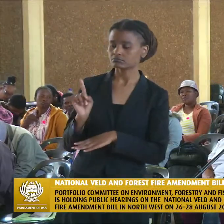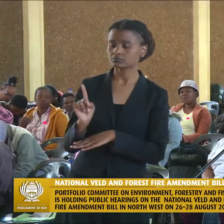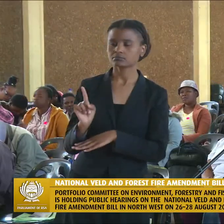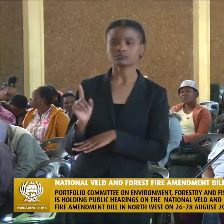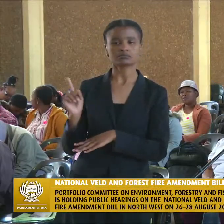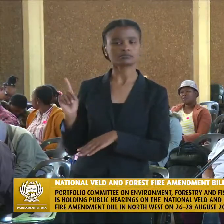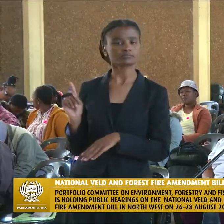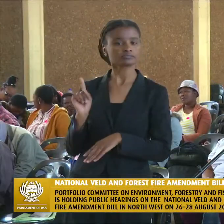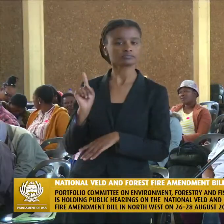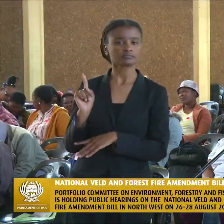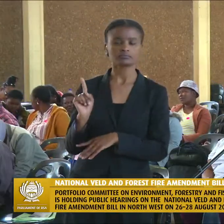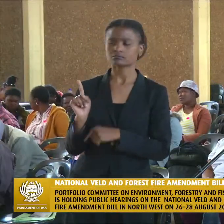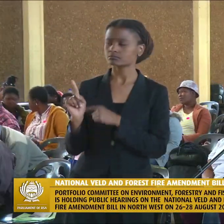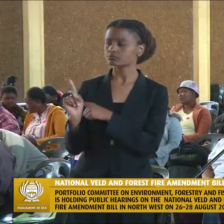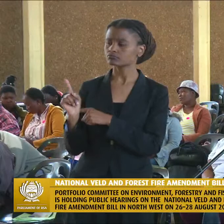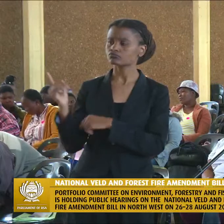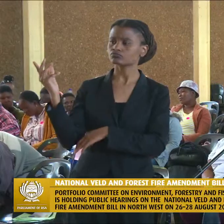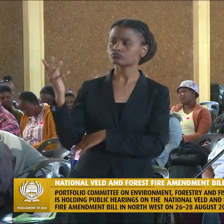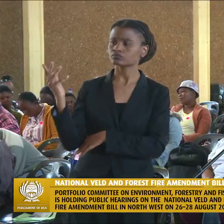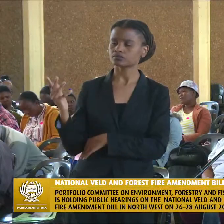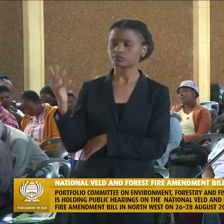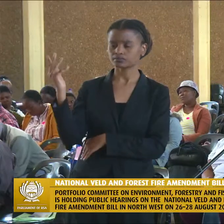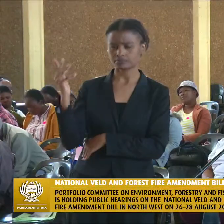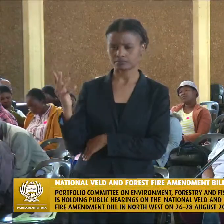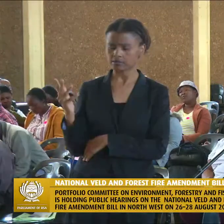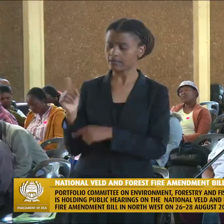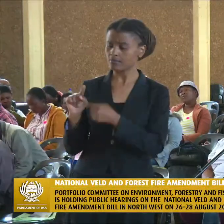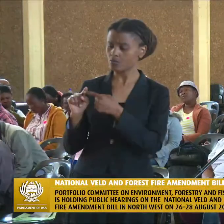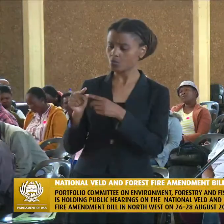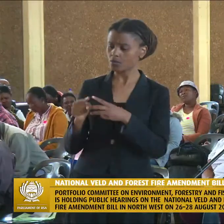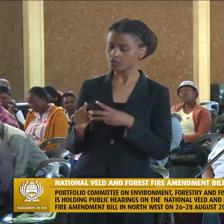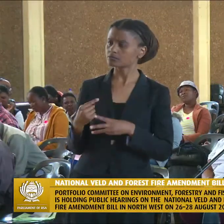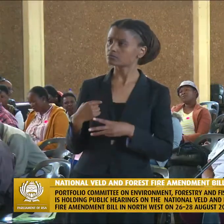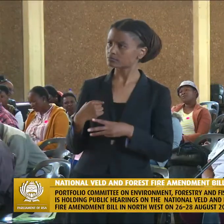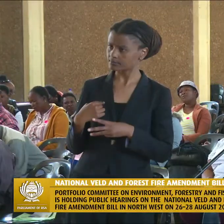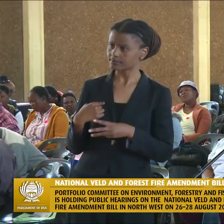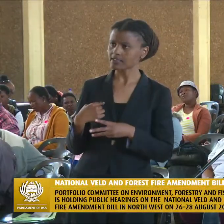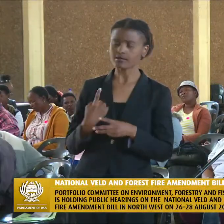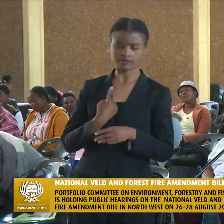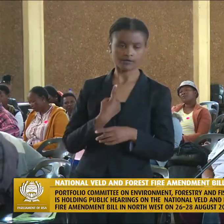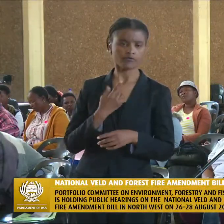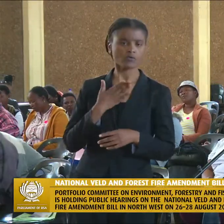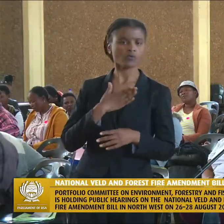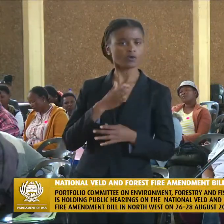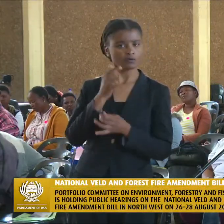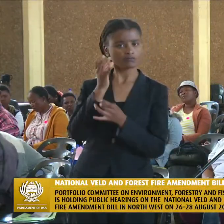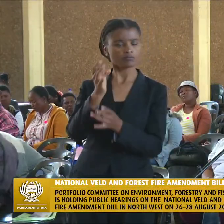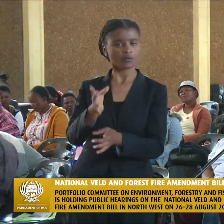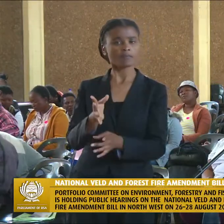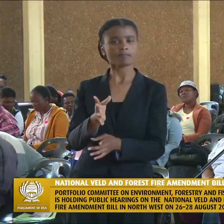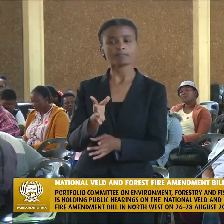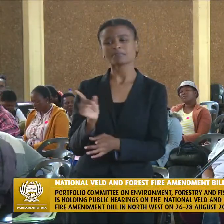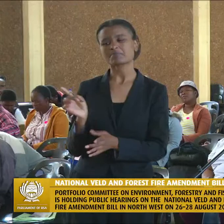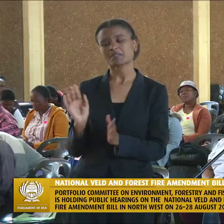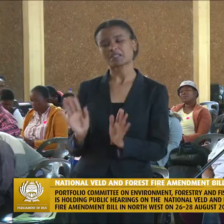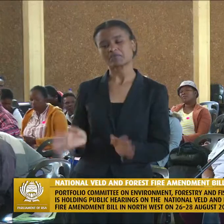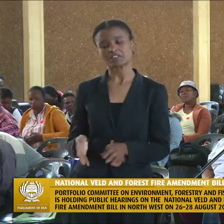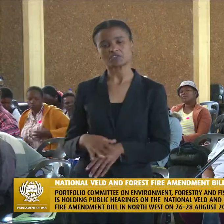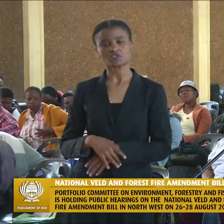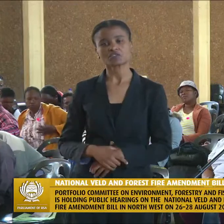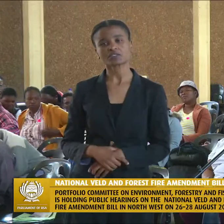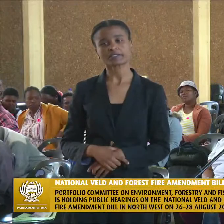most of the speakers have alluded to the points which i was intending to raise it looks